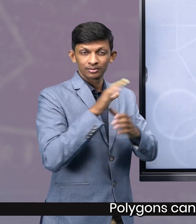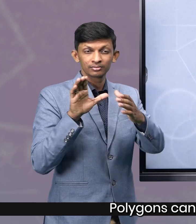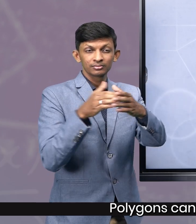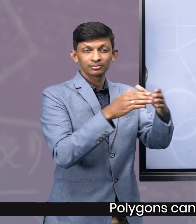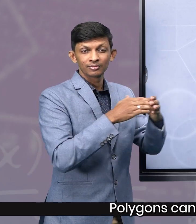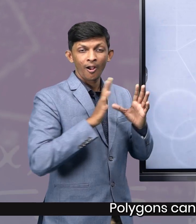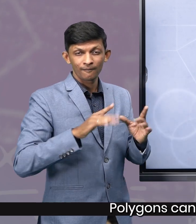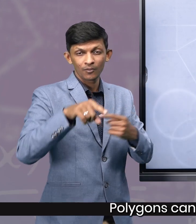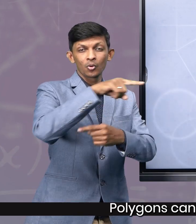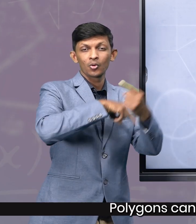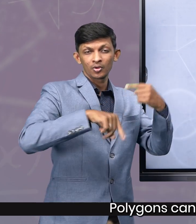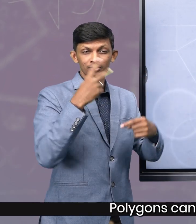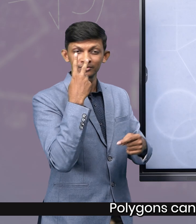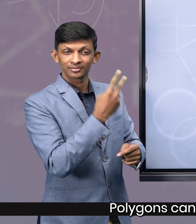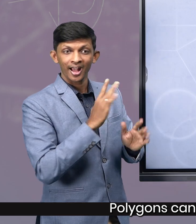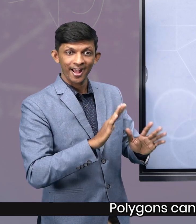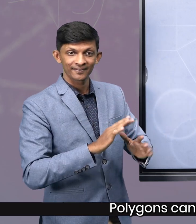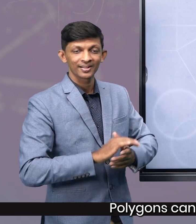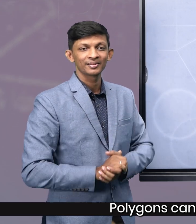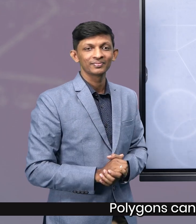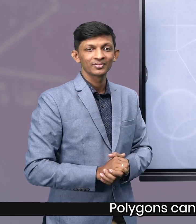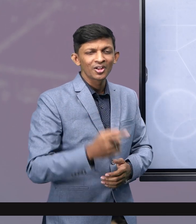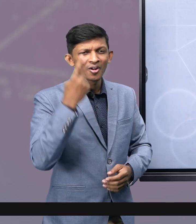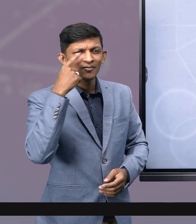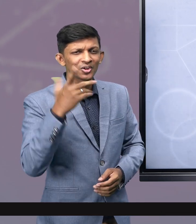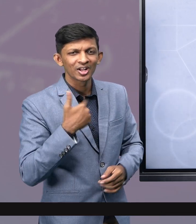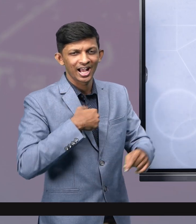Polygons can be commonly seen around us. For example,